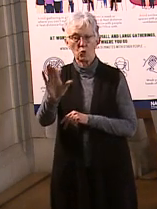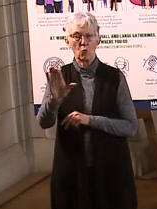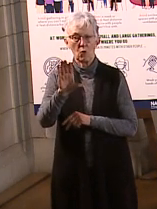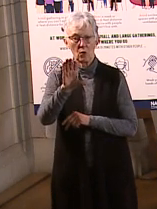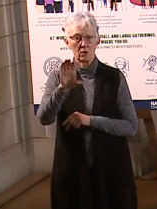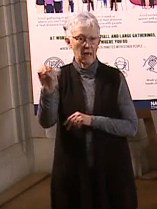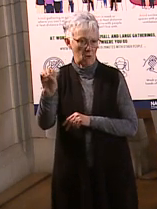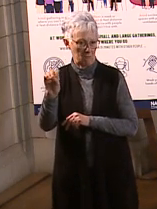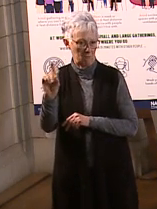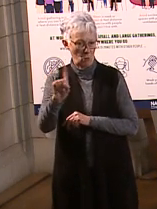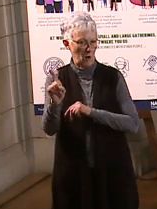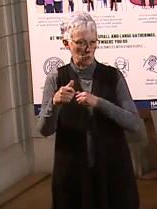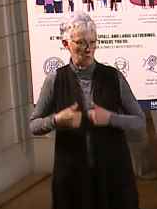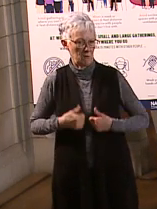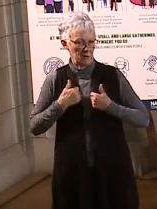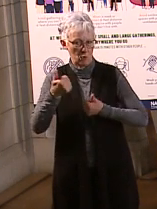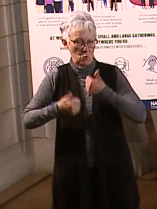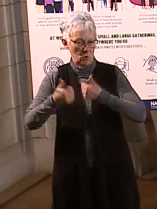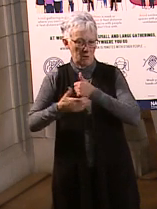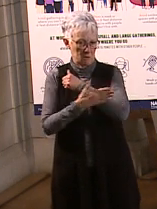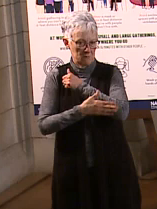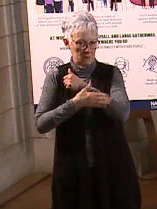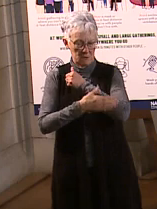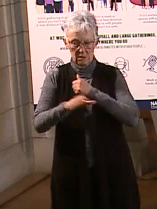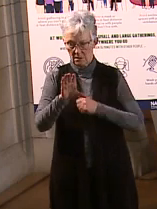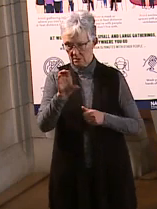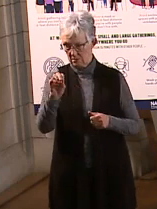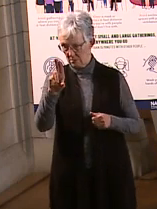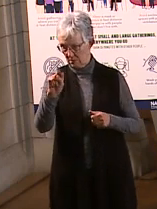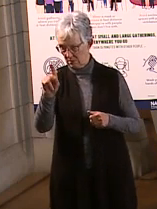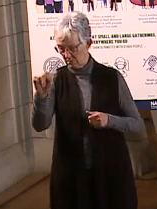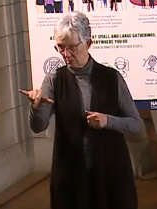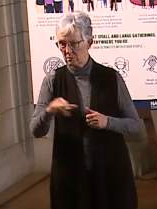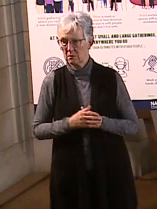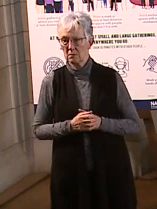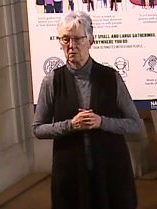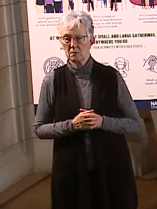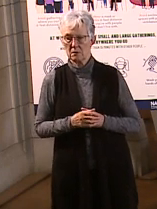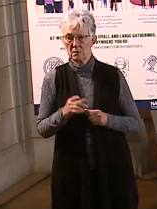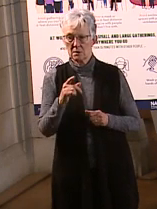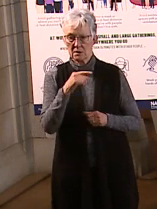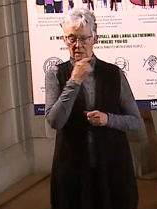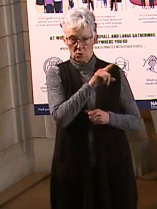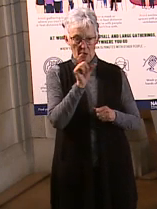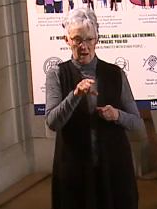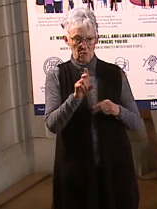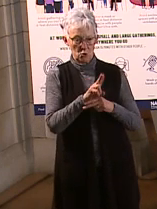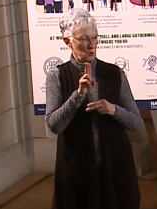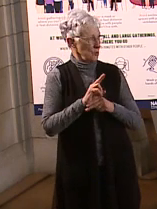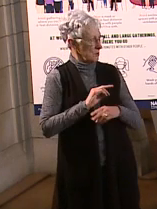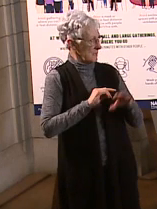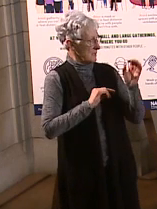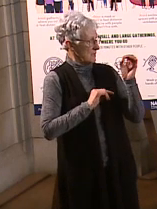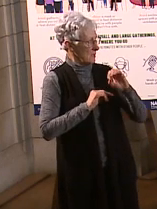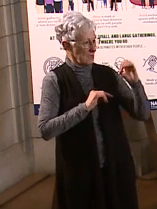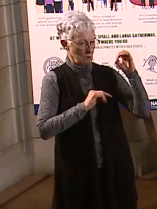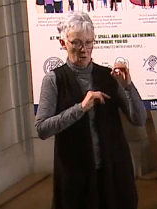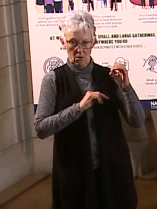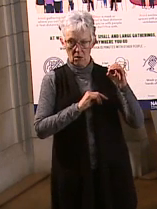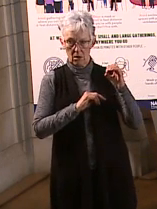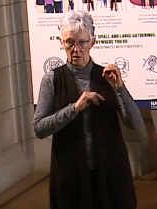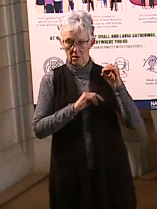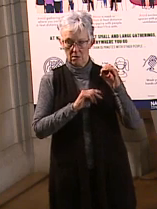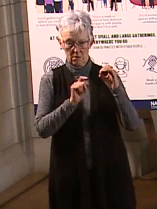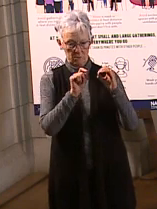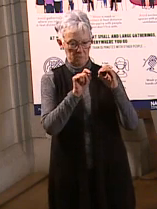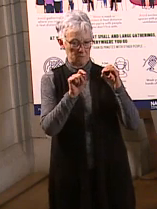on some of them there's a statement indicating that you will have to use a leading zero, and that is because of a vendor issue